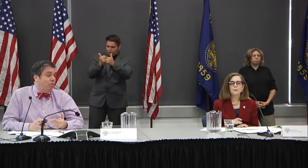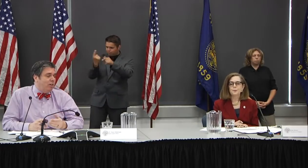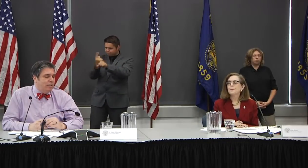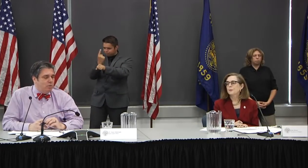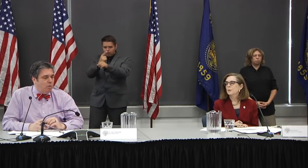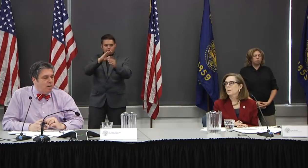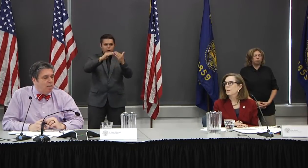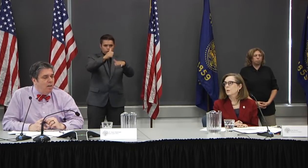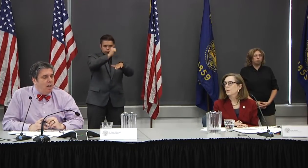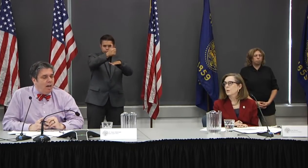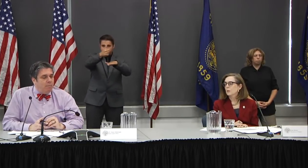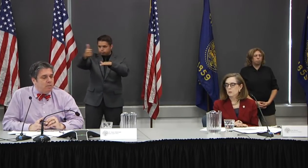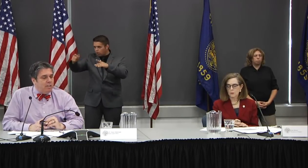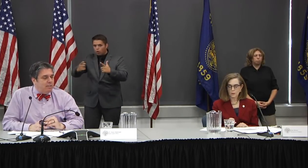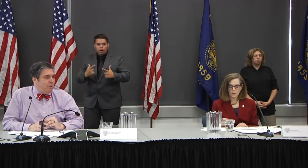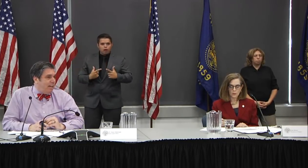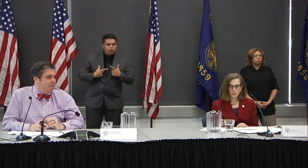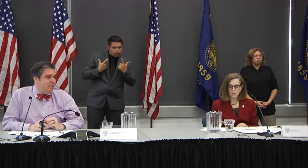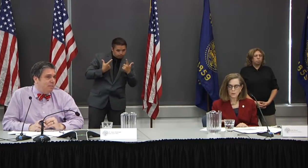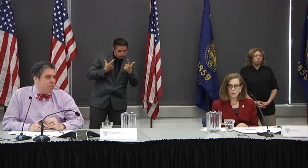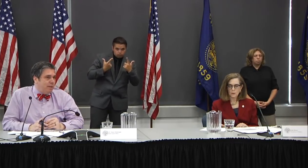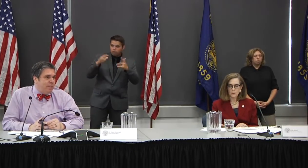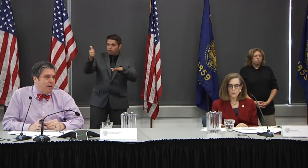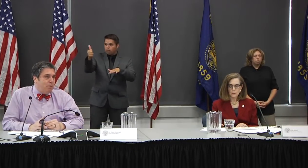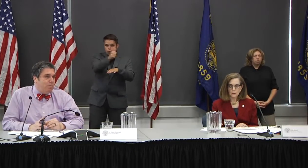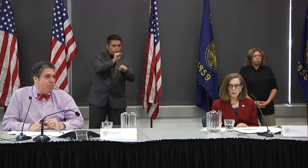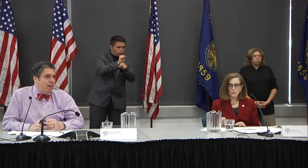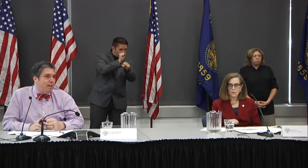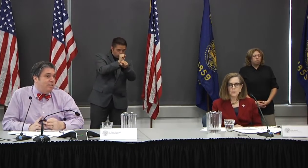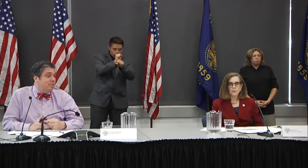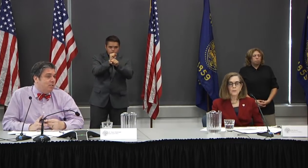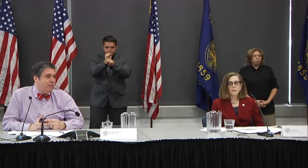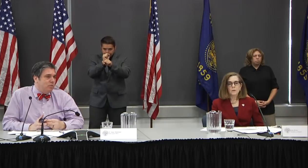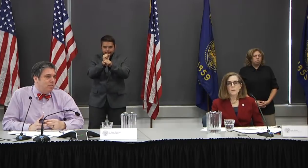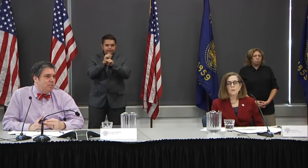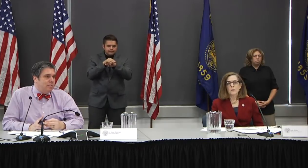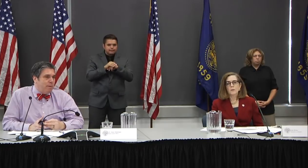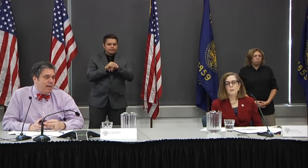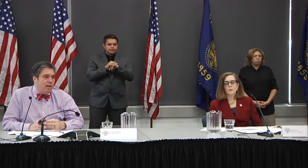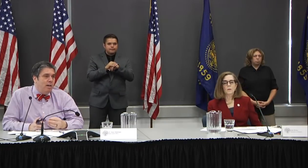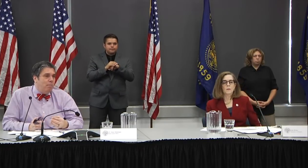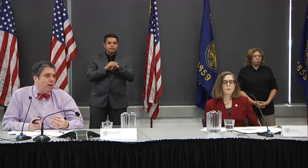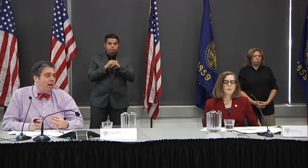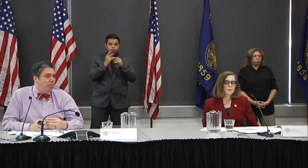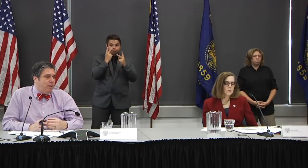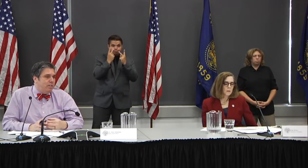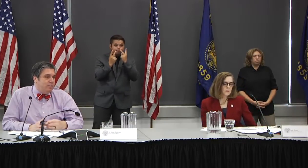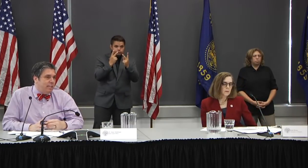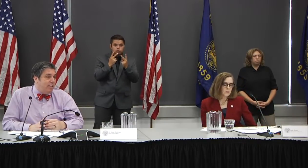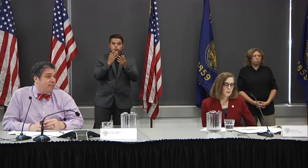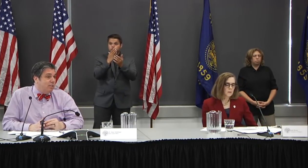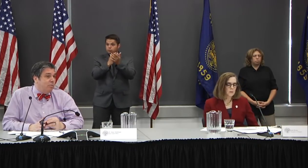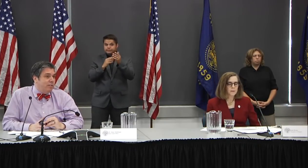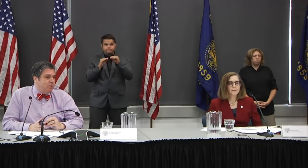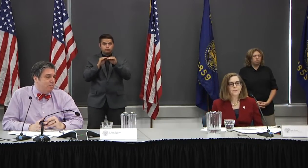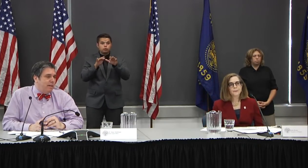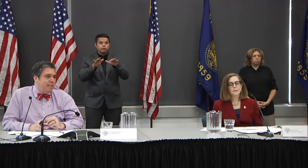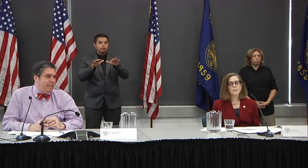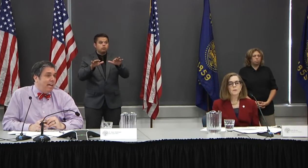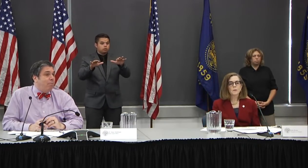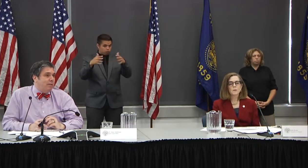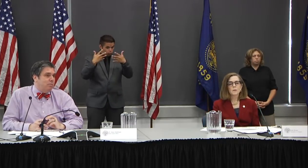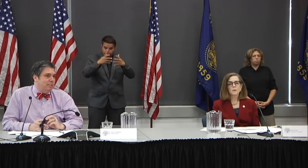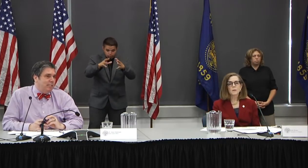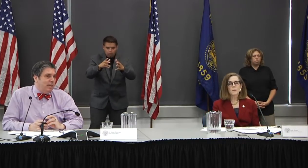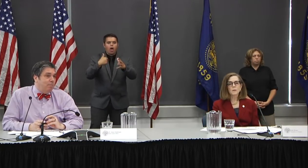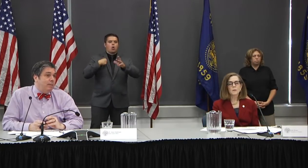they're in Oregon to work. So yes, we have seen some spread there, but we brought additional resources to bear, brought all partners together so that we can respond to